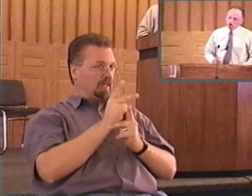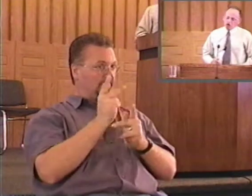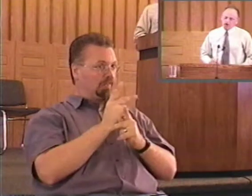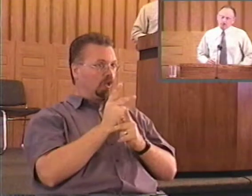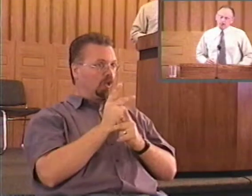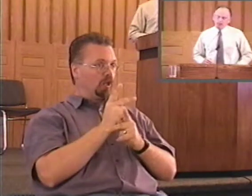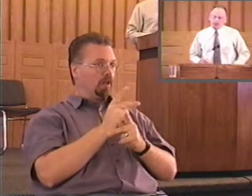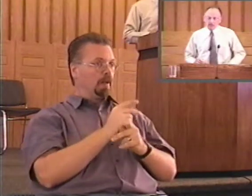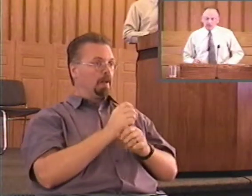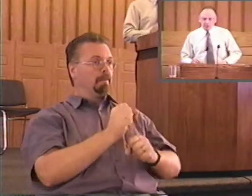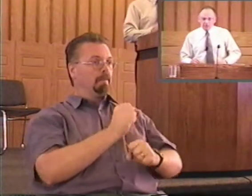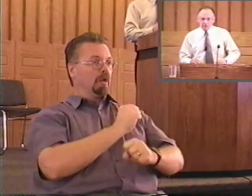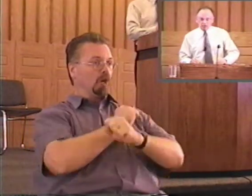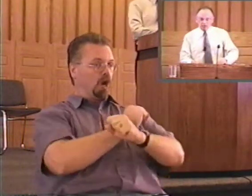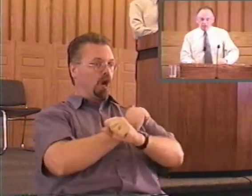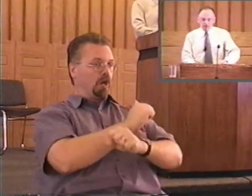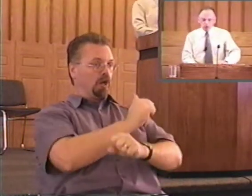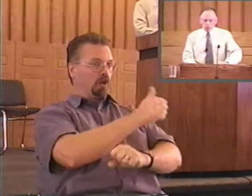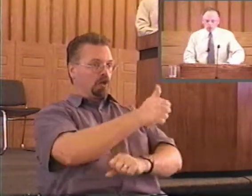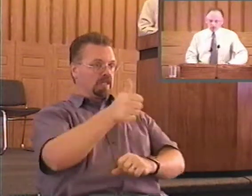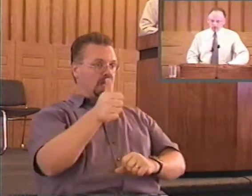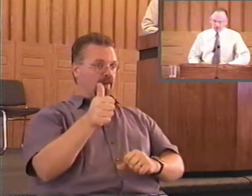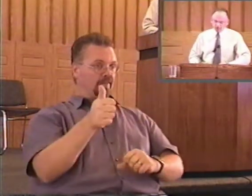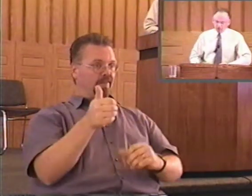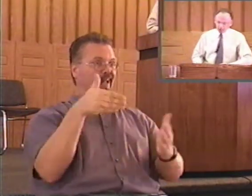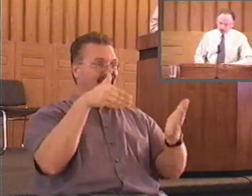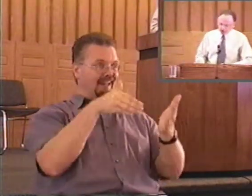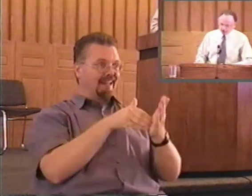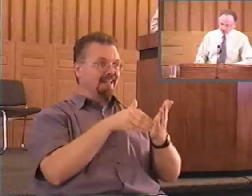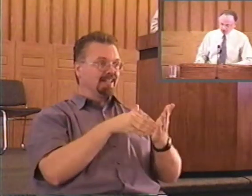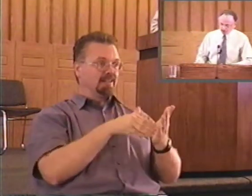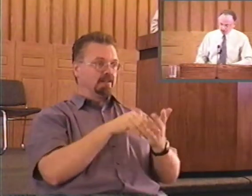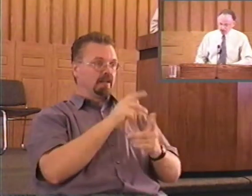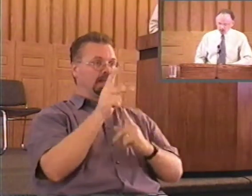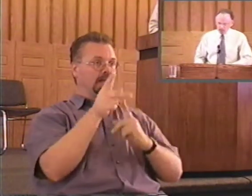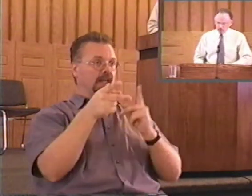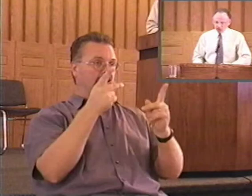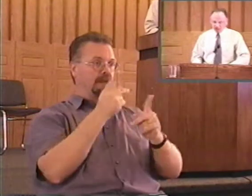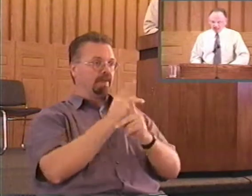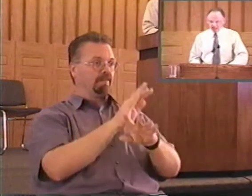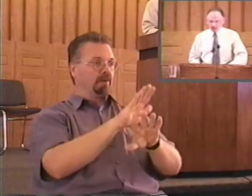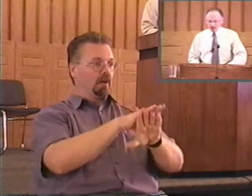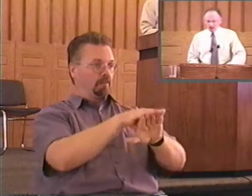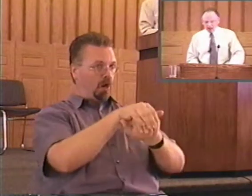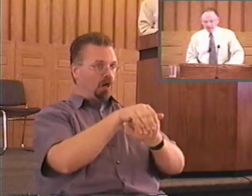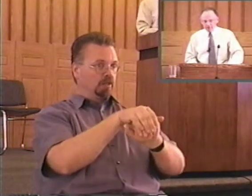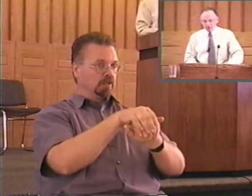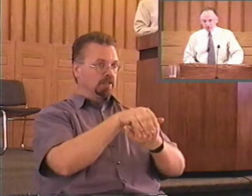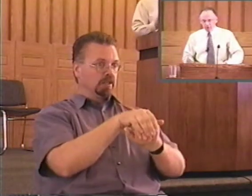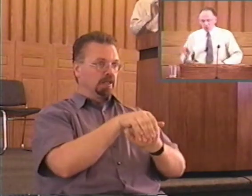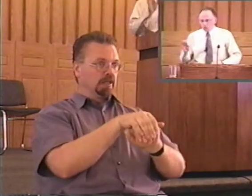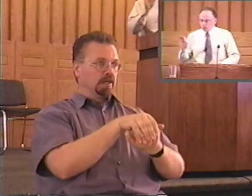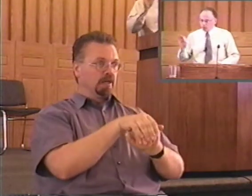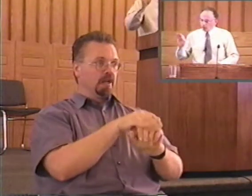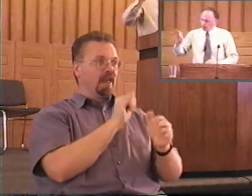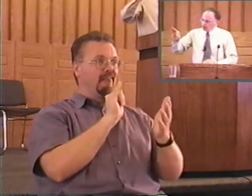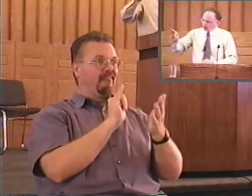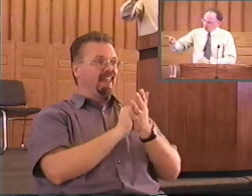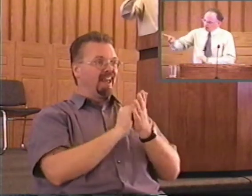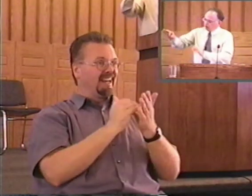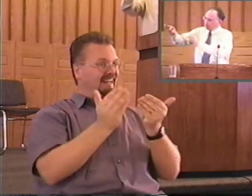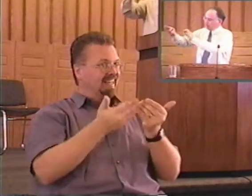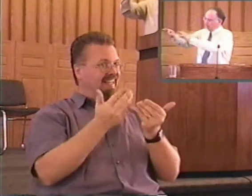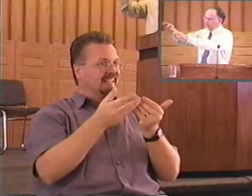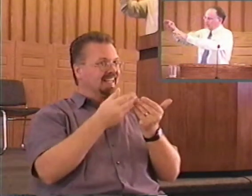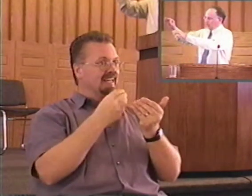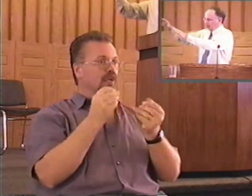on guard against forms of hypocrisy that, like leaven, you drop